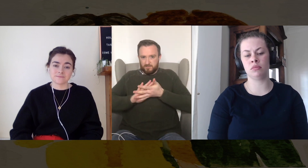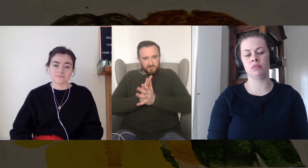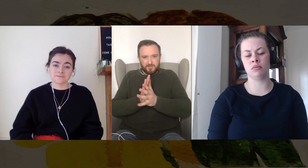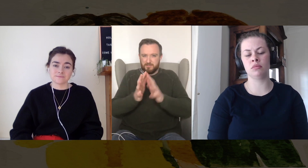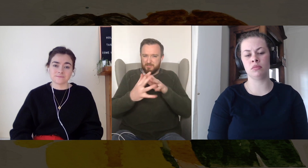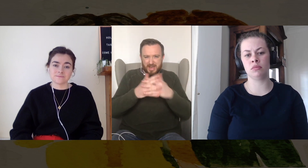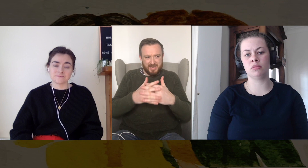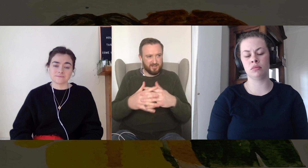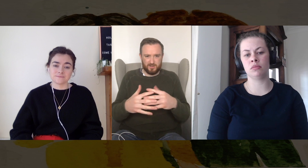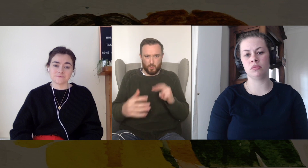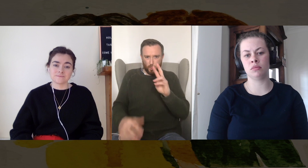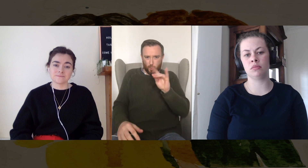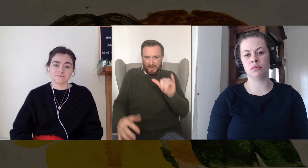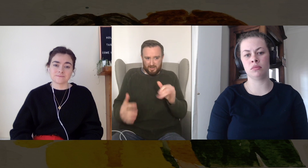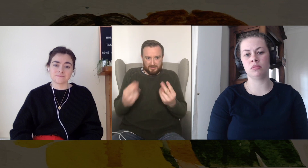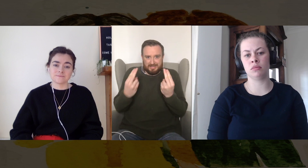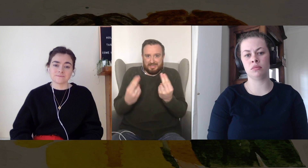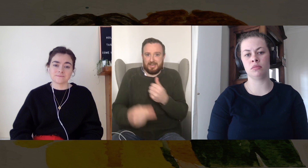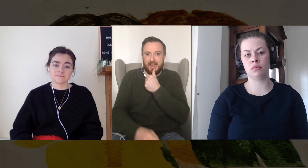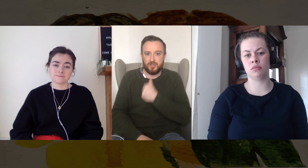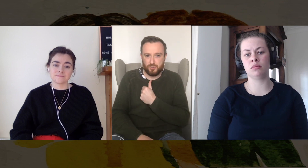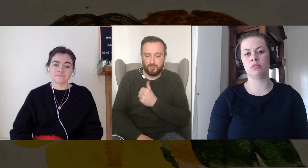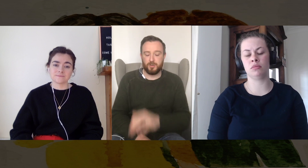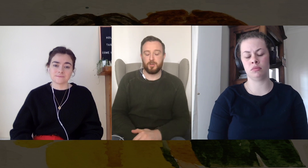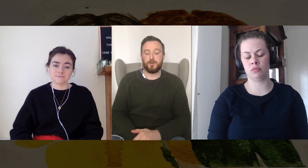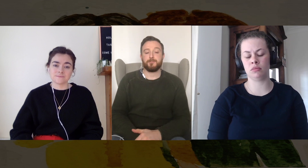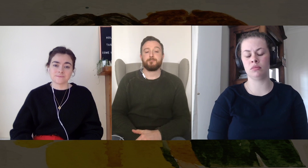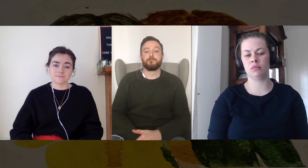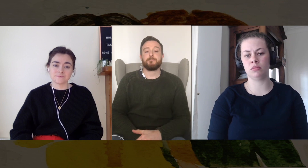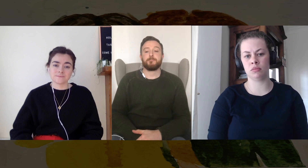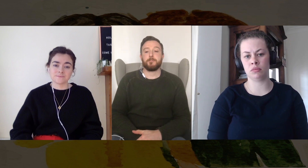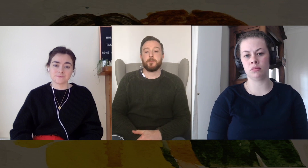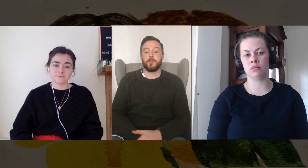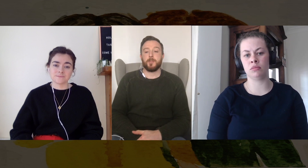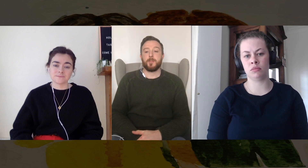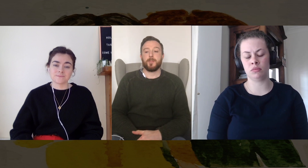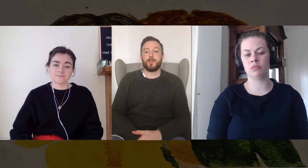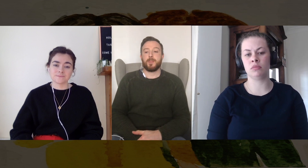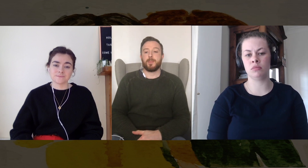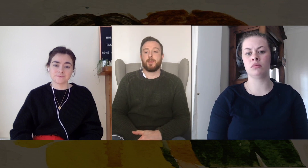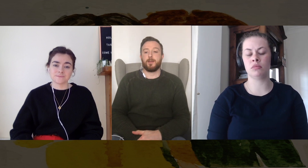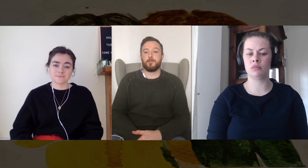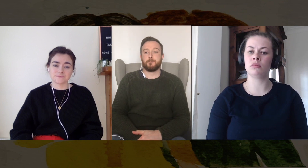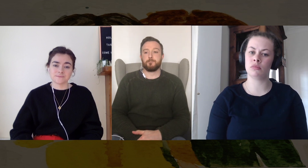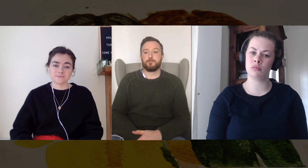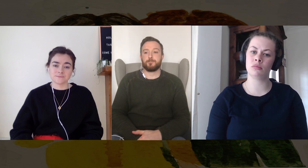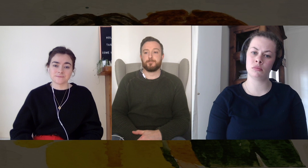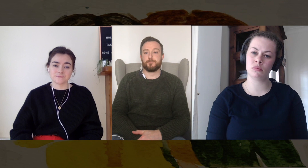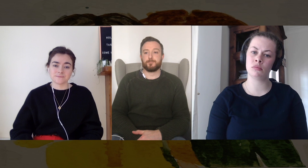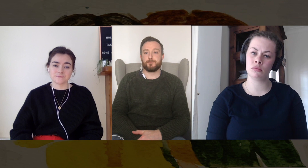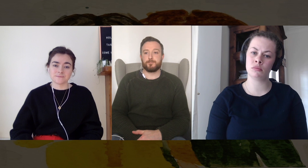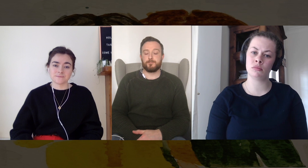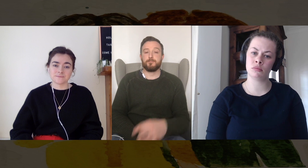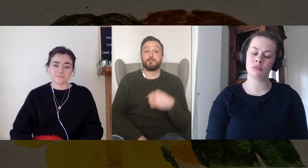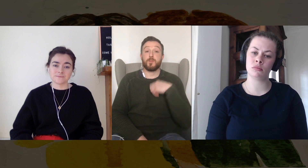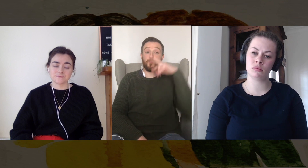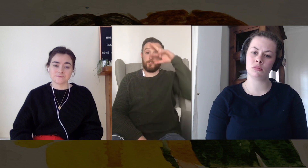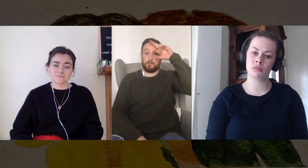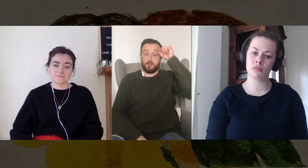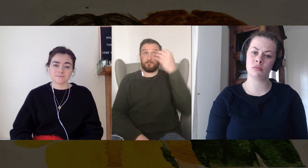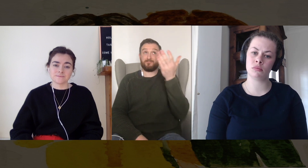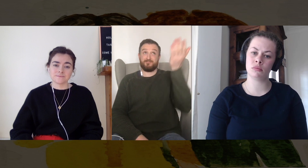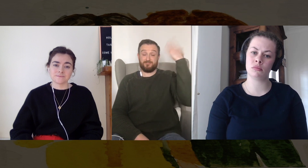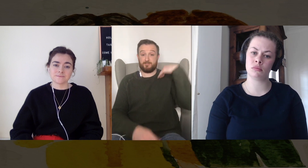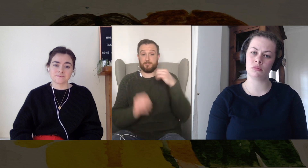just said, I'm fed up with this. I'm not taking it anymore. There has to be a reason why my body feels like a mess. Yeah. And I wanted